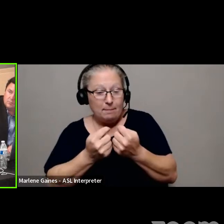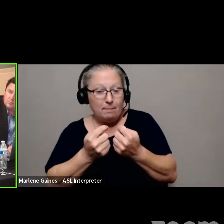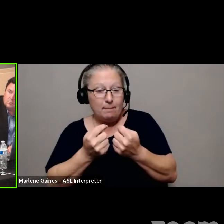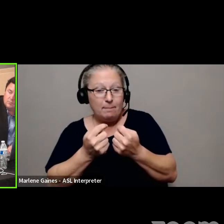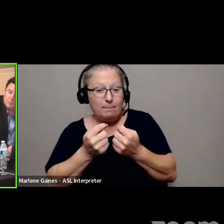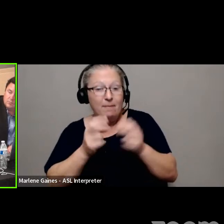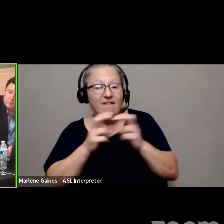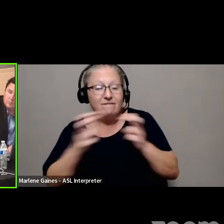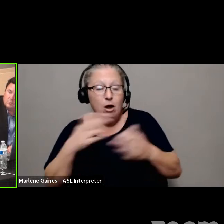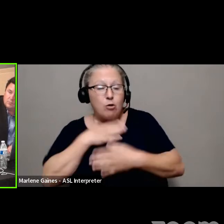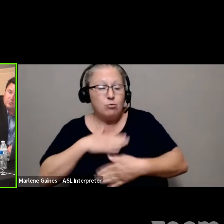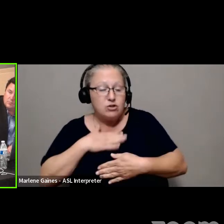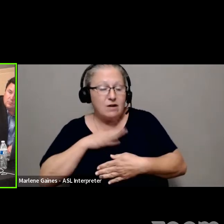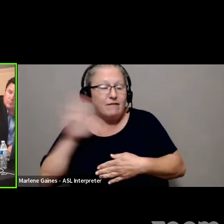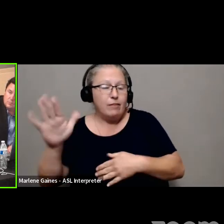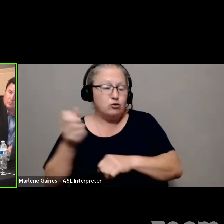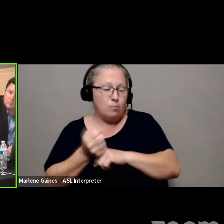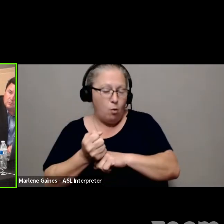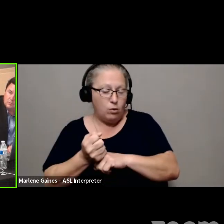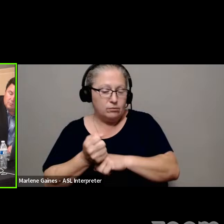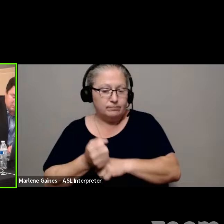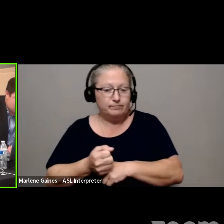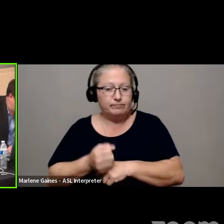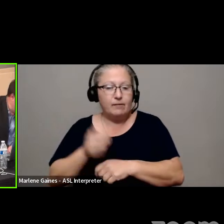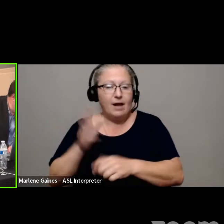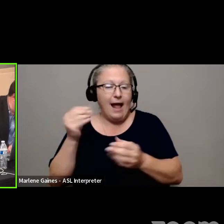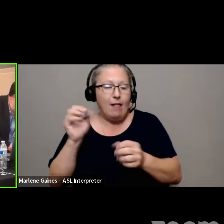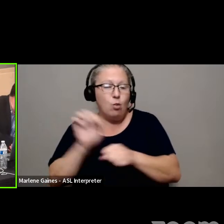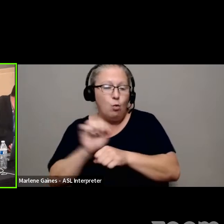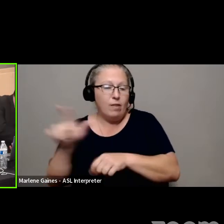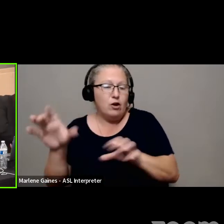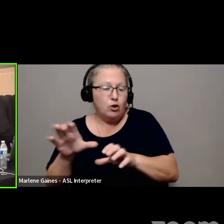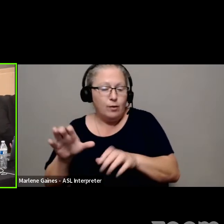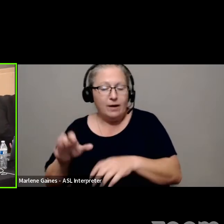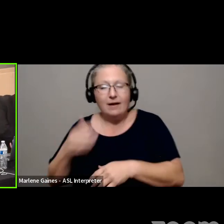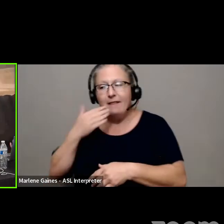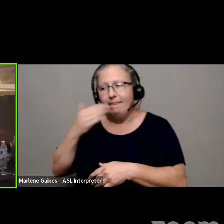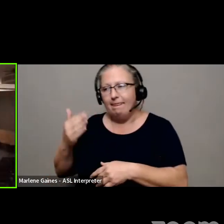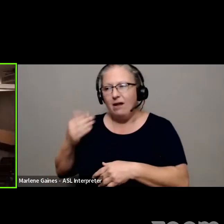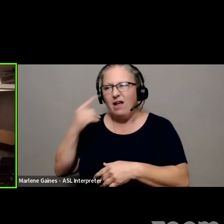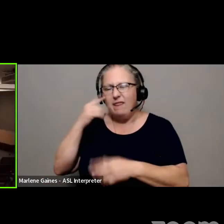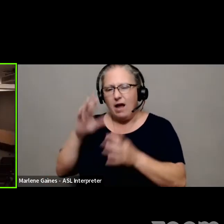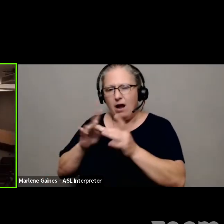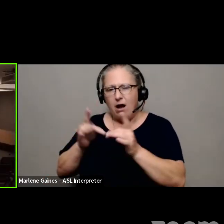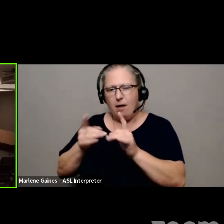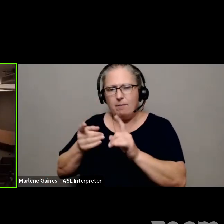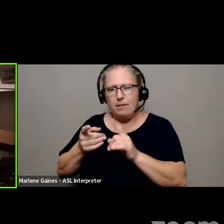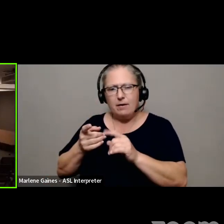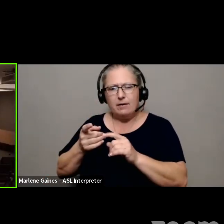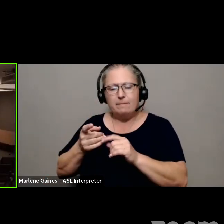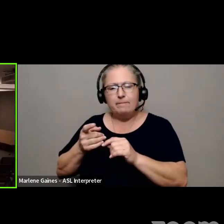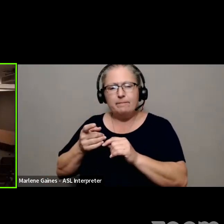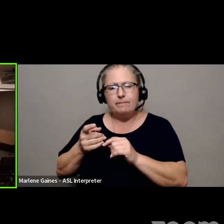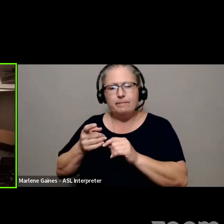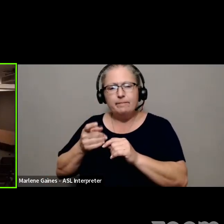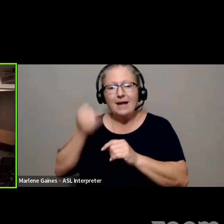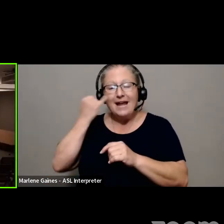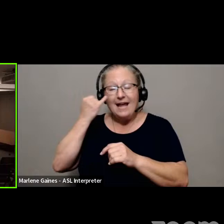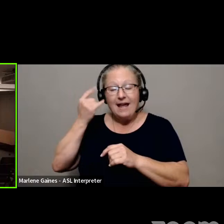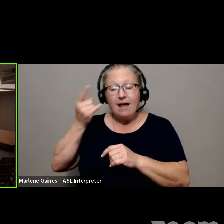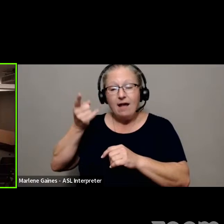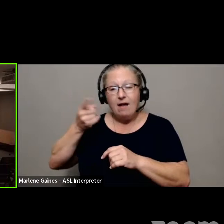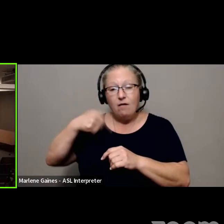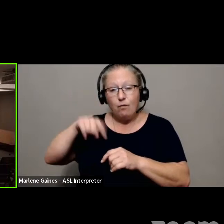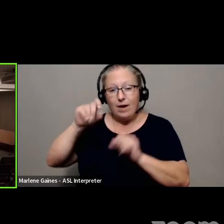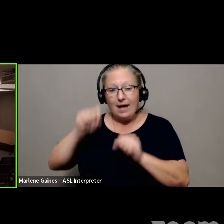very appreciative of their support for the work that they're doing. I think we've got a comment from the public. If we